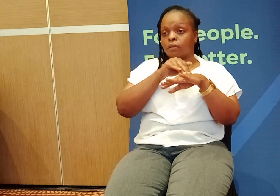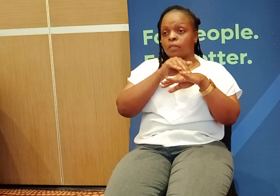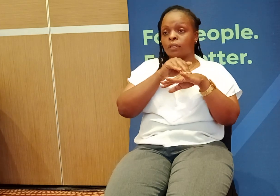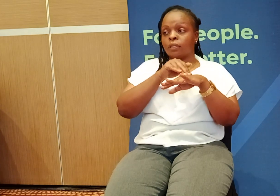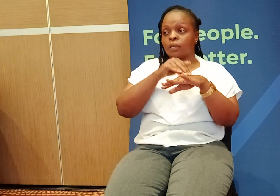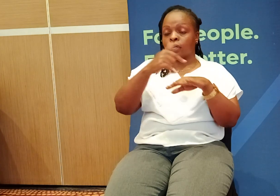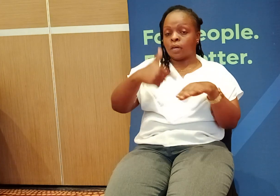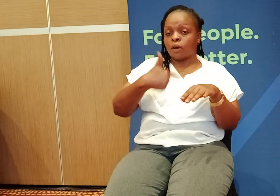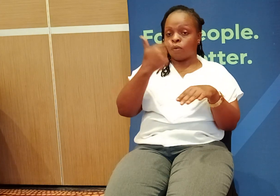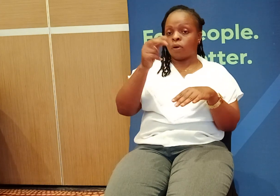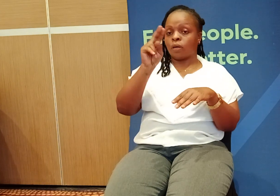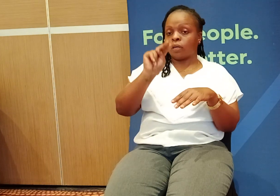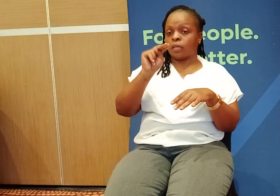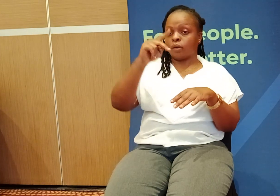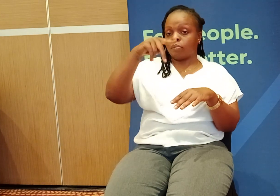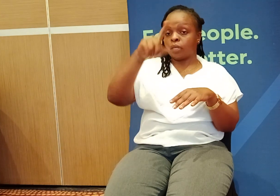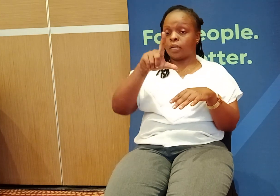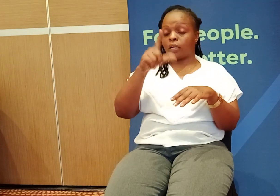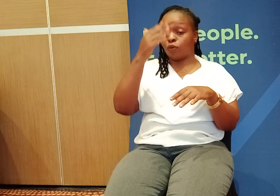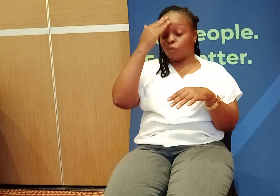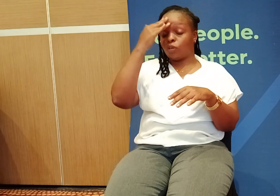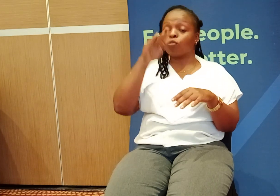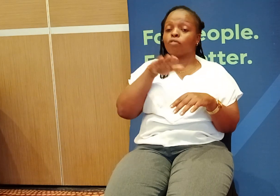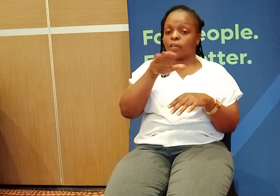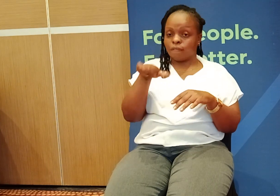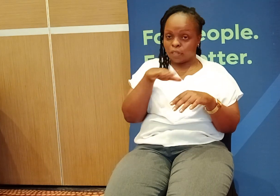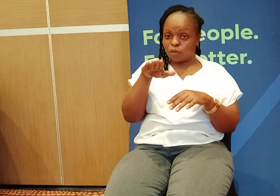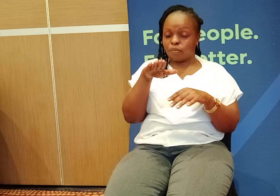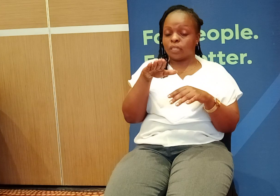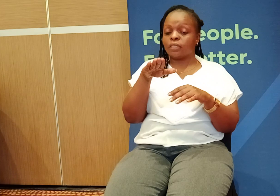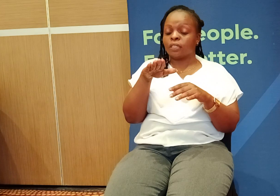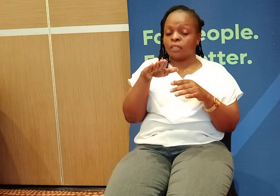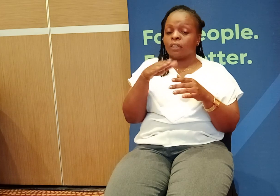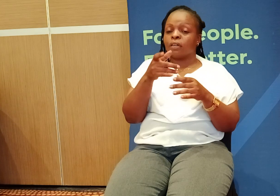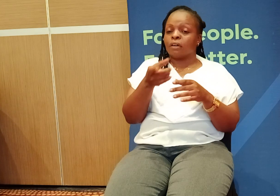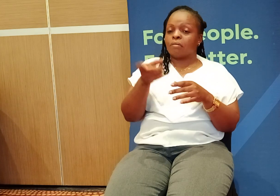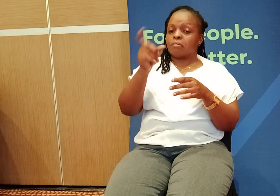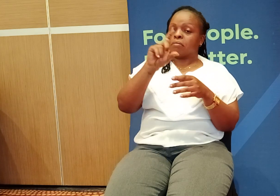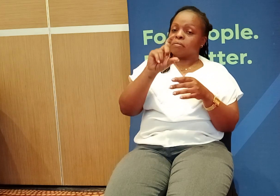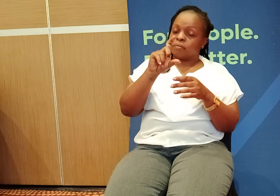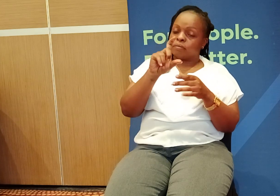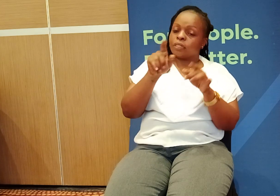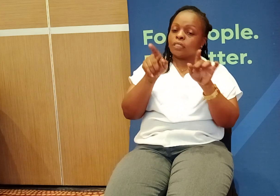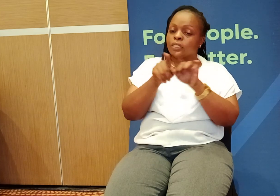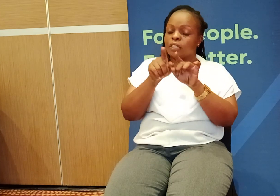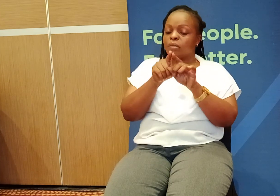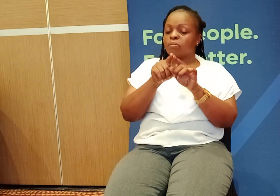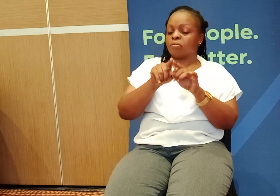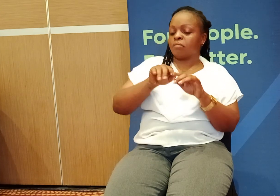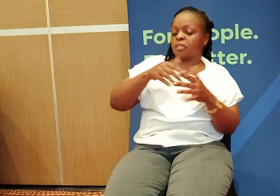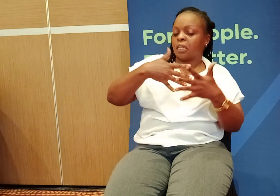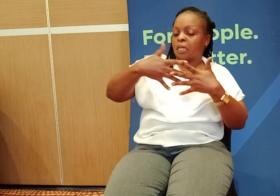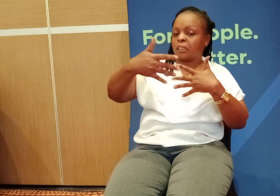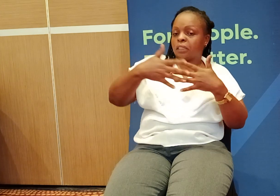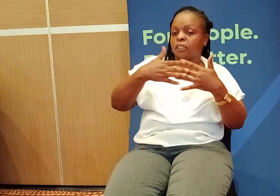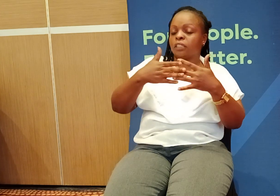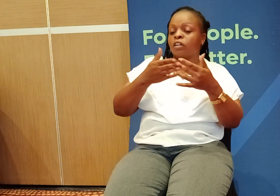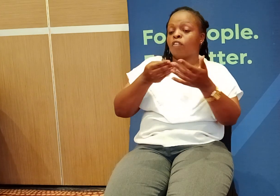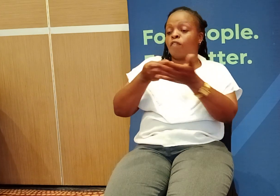our NPL. We do know the environment was a bit inflationary. There was a scarcity of foreign exchange, so that has an